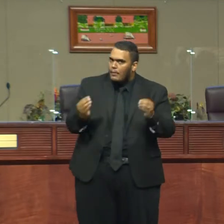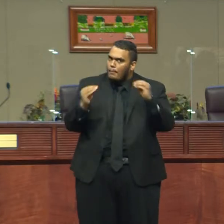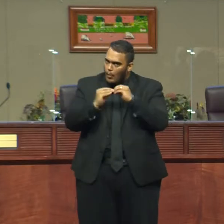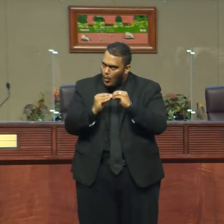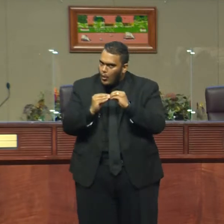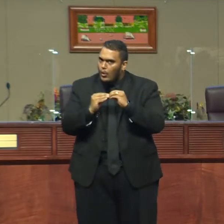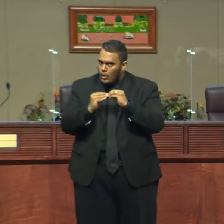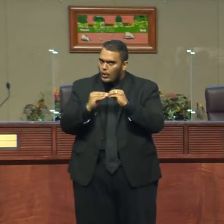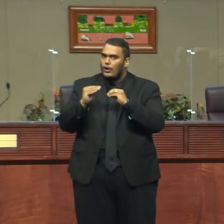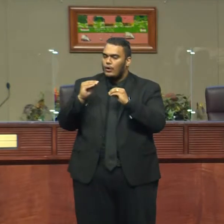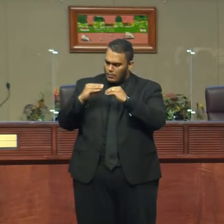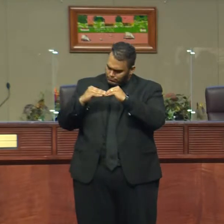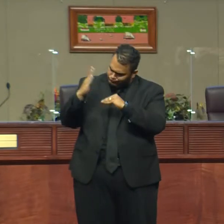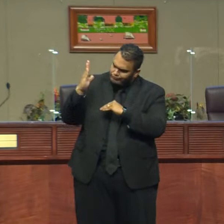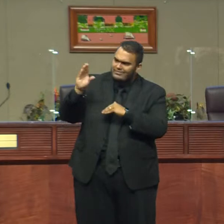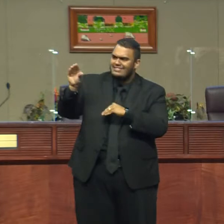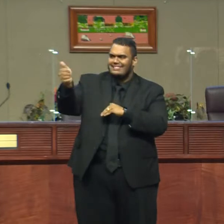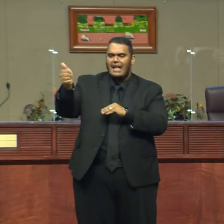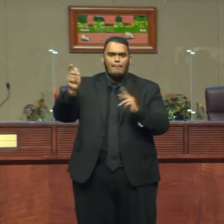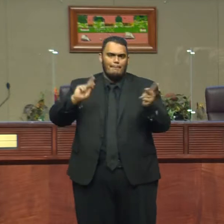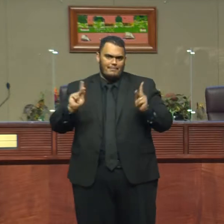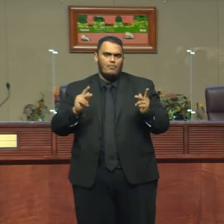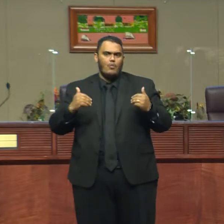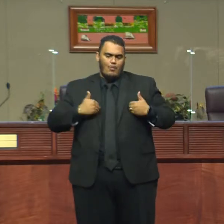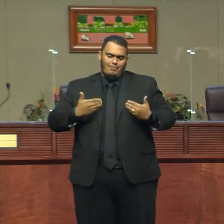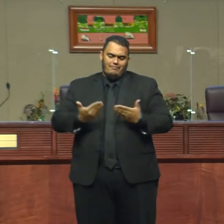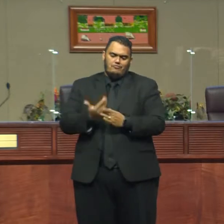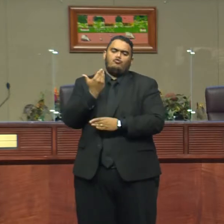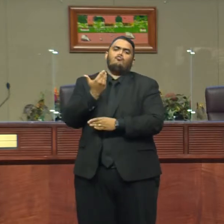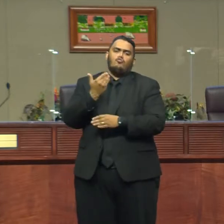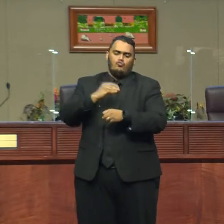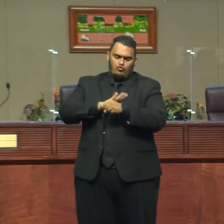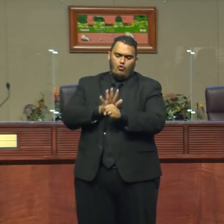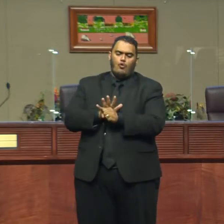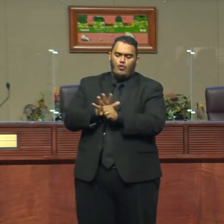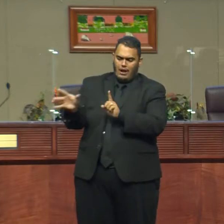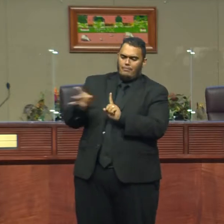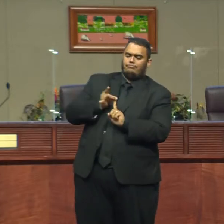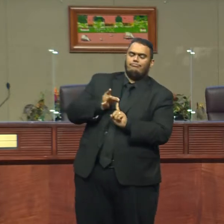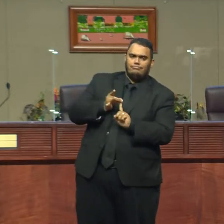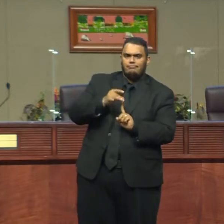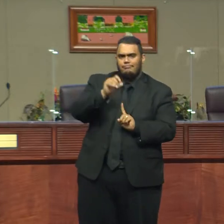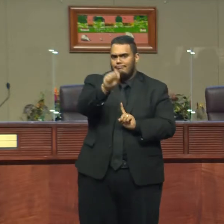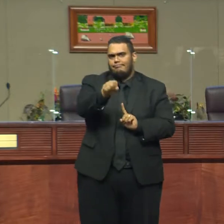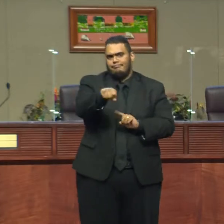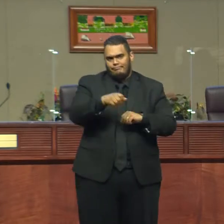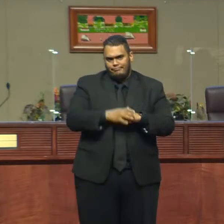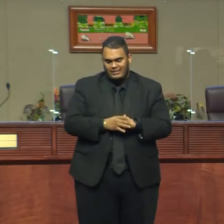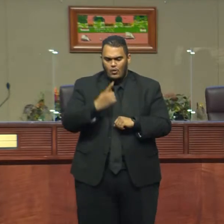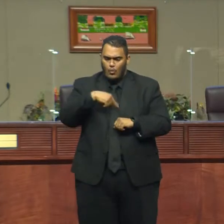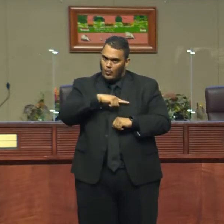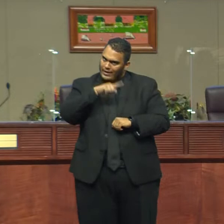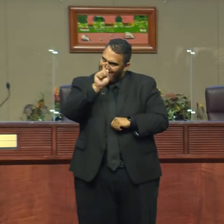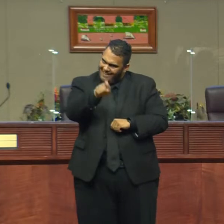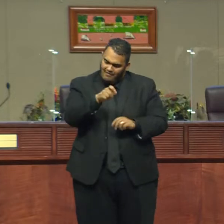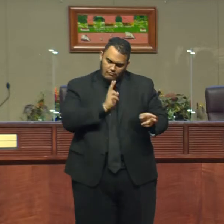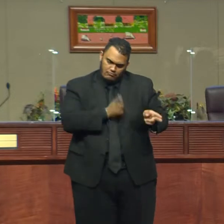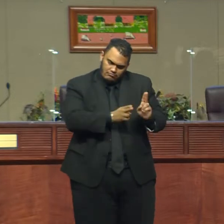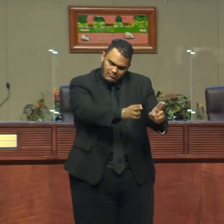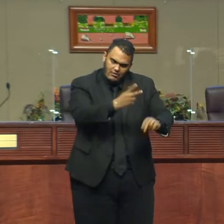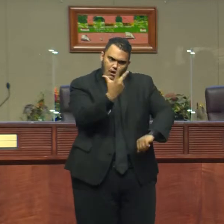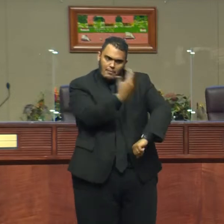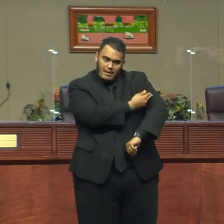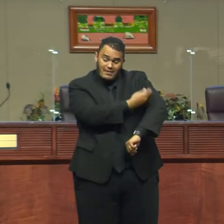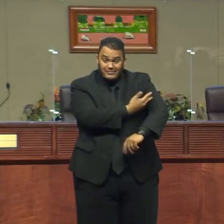spread if we don't take these measures and these steps and continue to increase vaccination. And at some point, we will be talking about